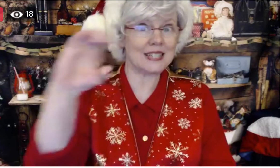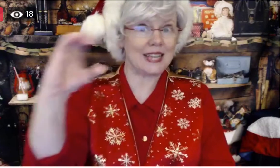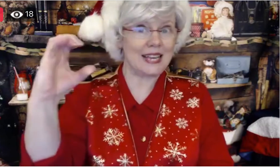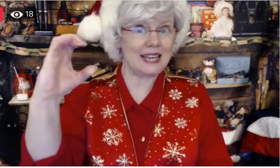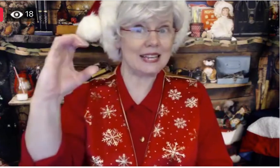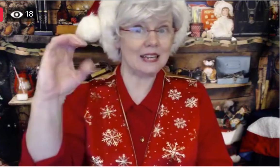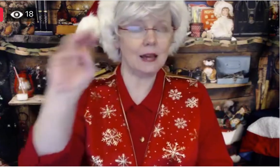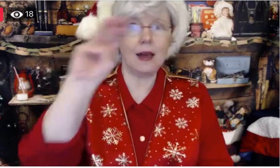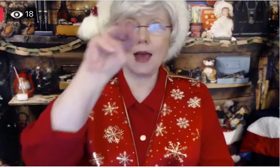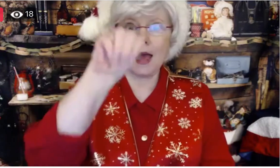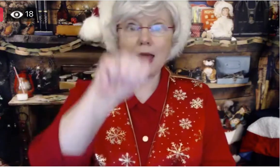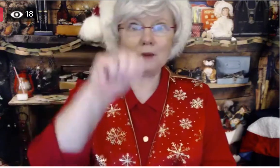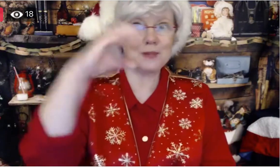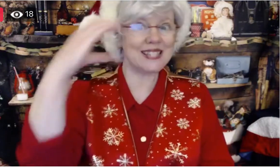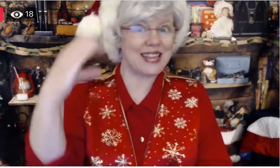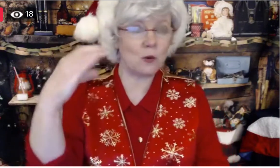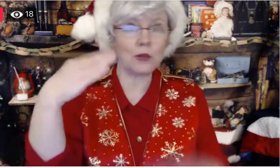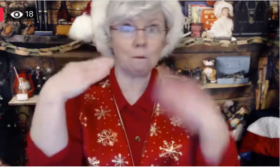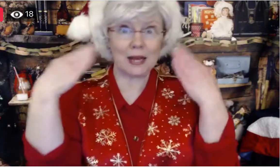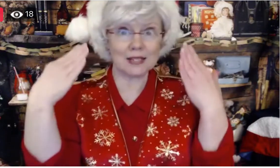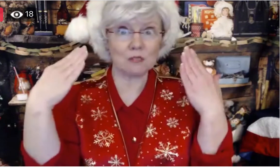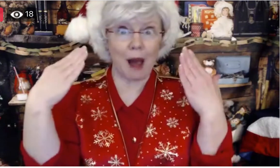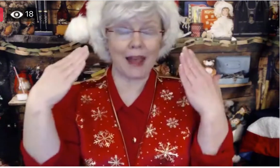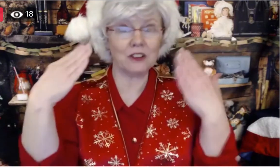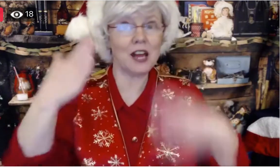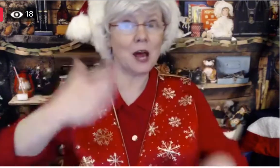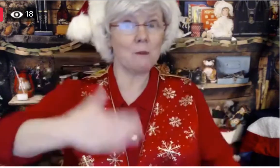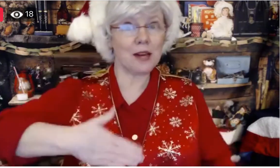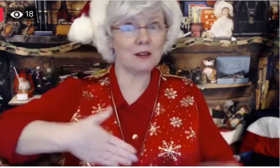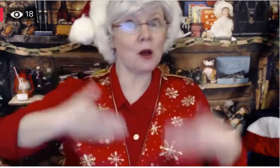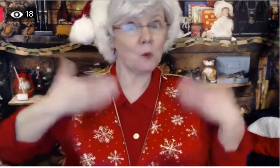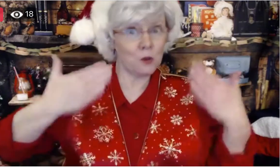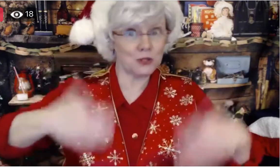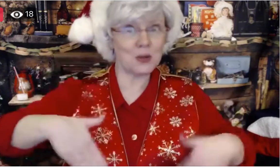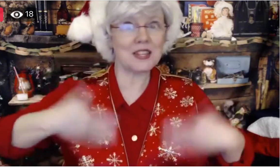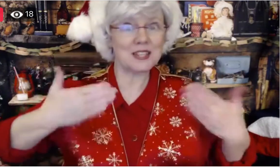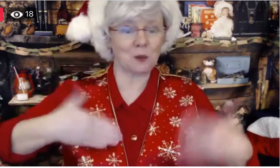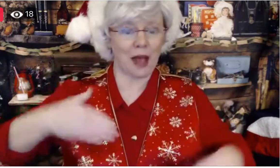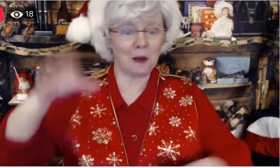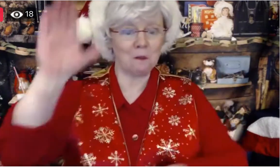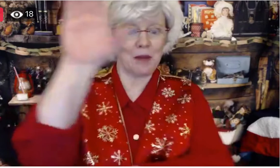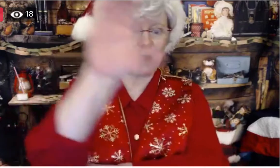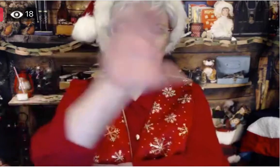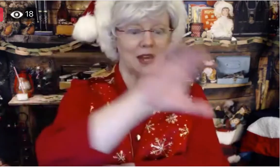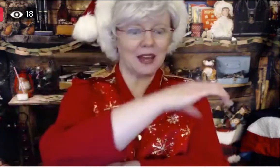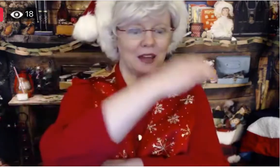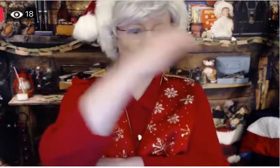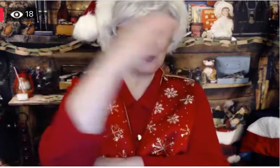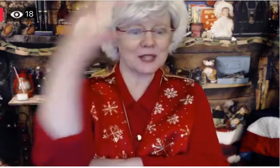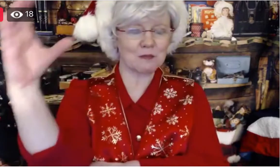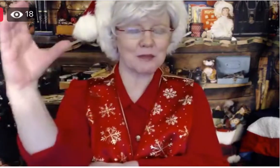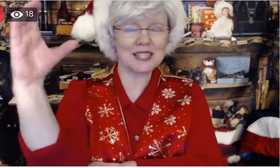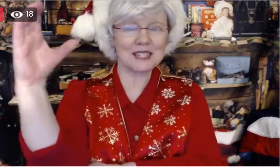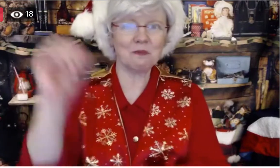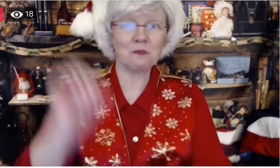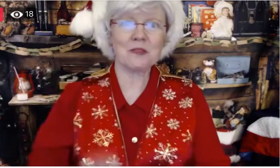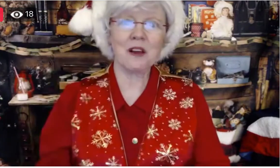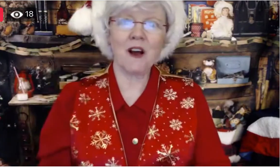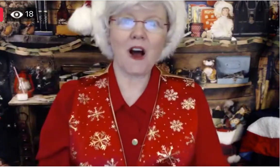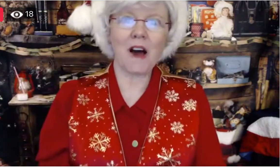MC. MC with a big smile, but we'll do it this way, Merry Christmas.